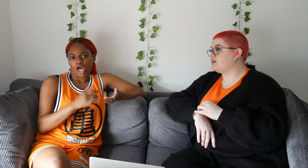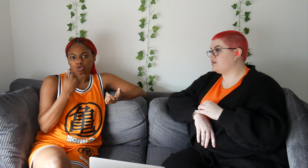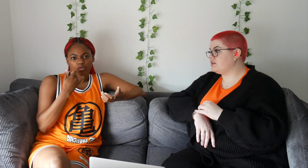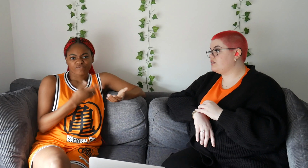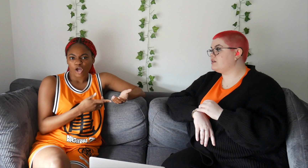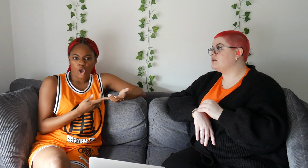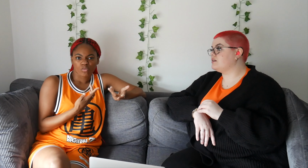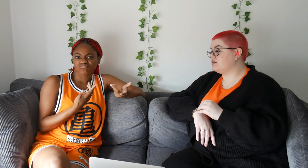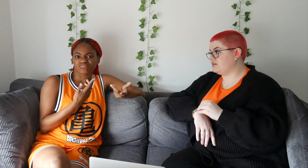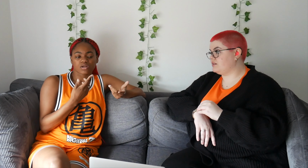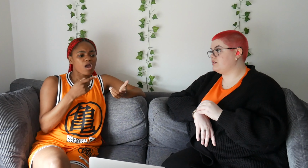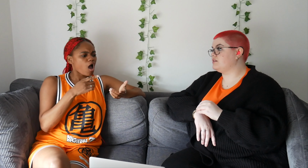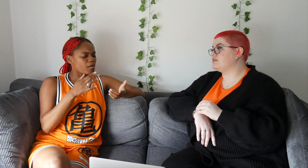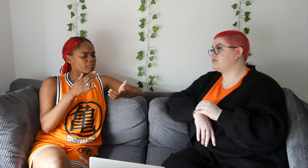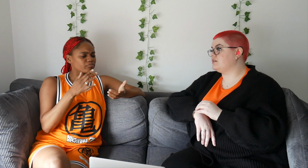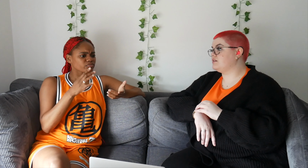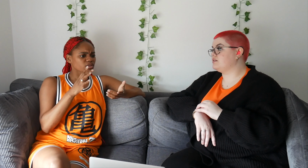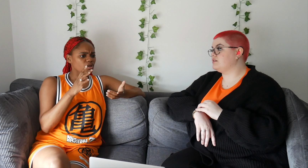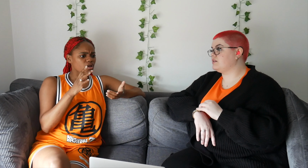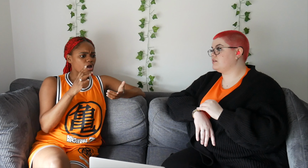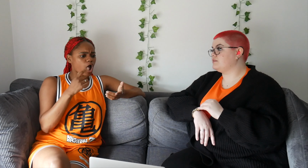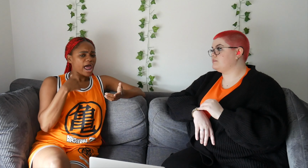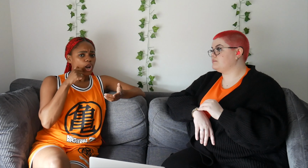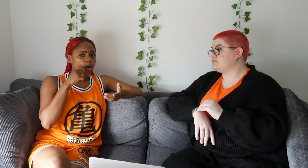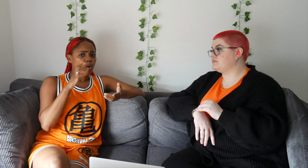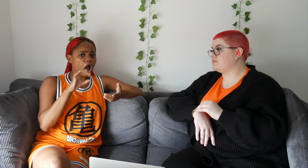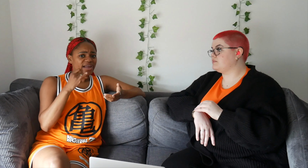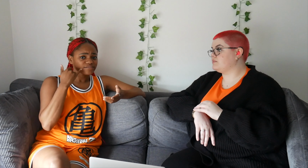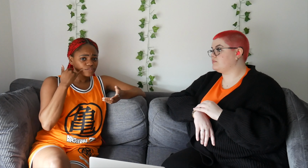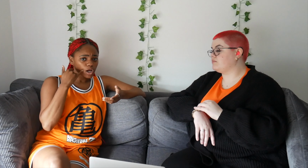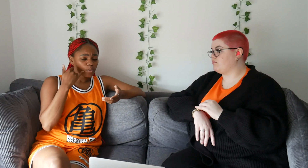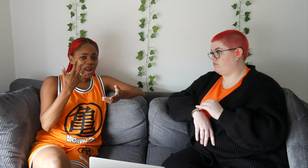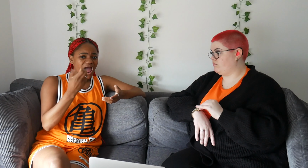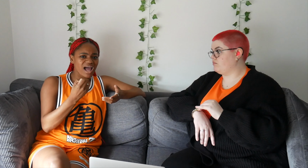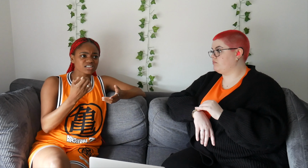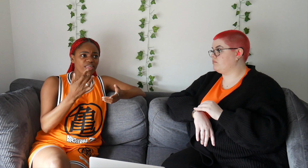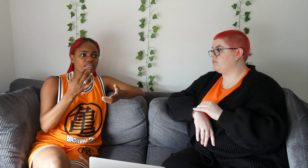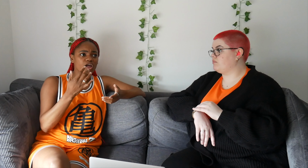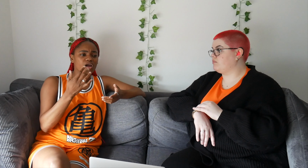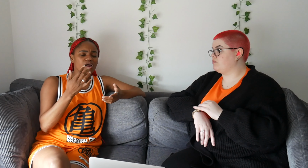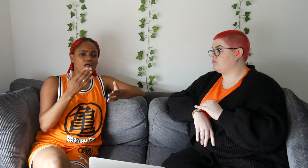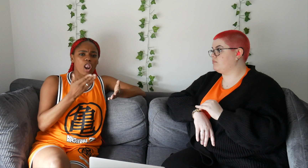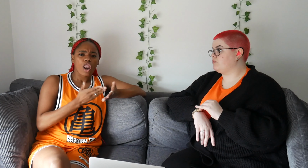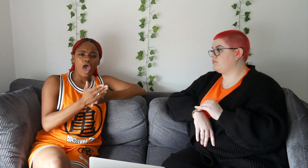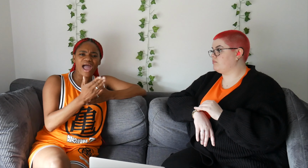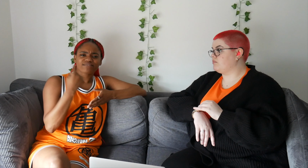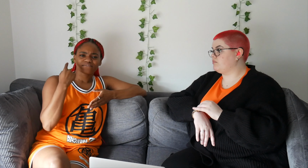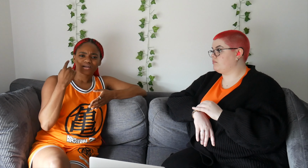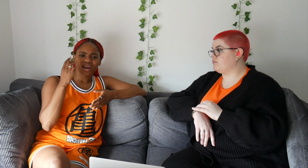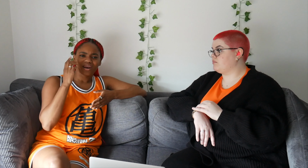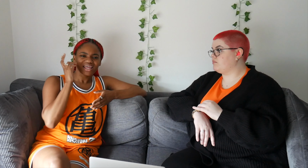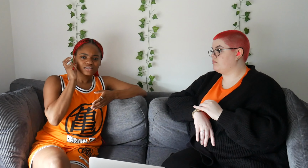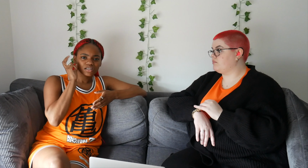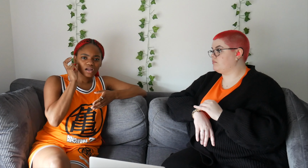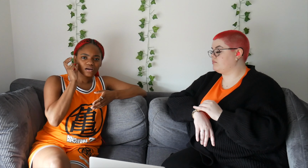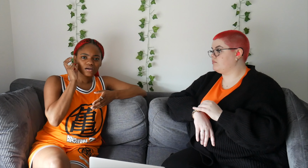want to rely on your phone, then I know iPhone has the live